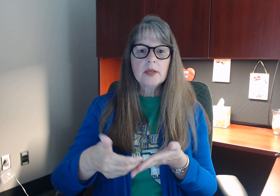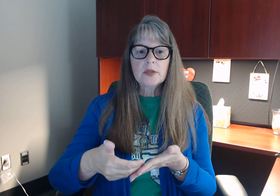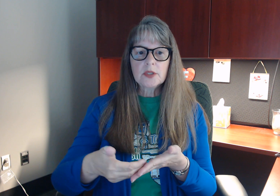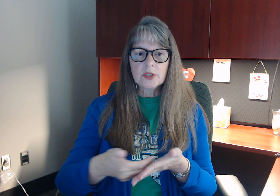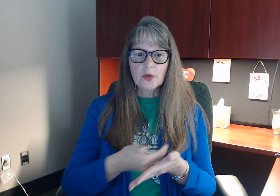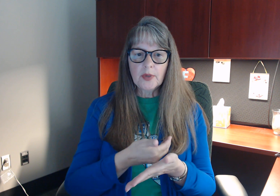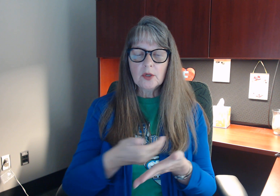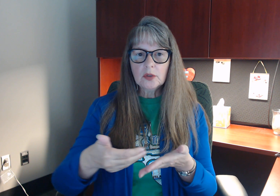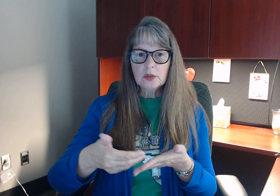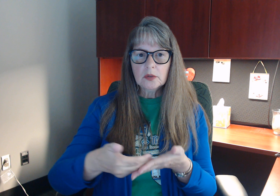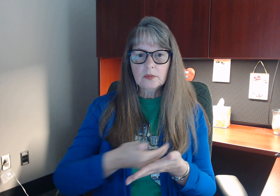Cereal,